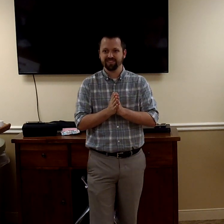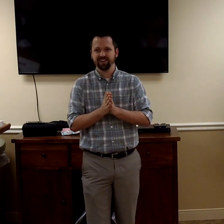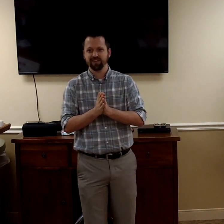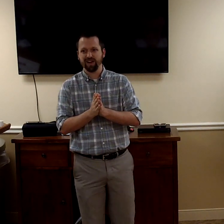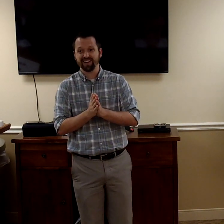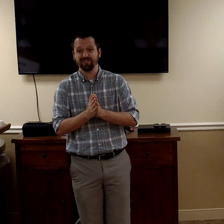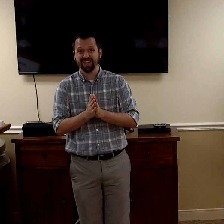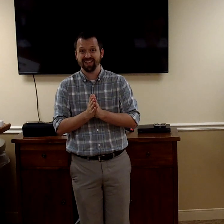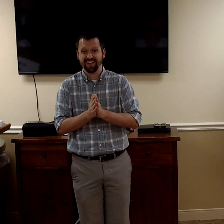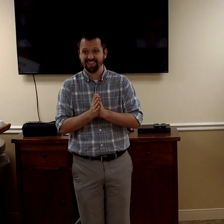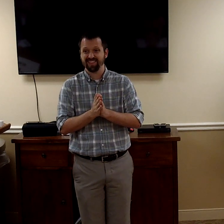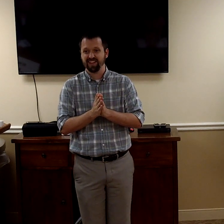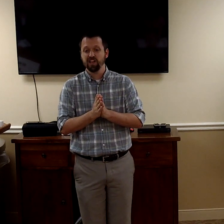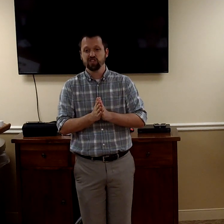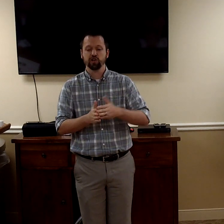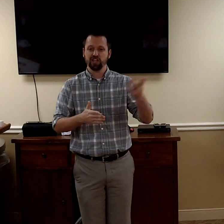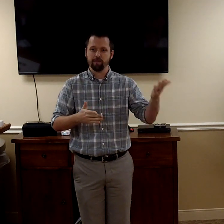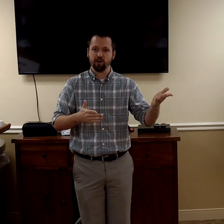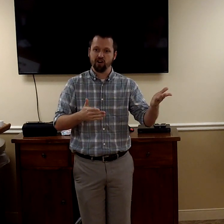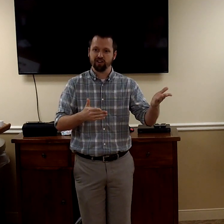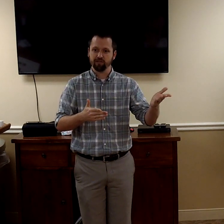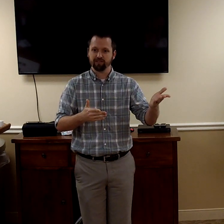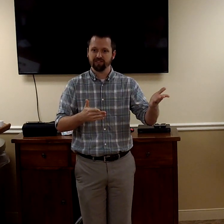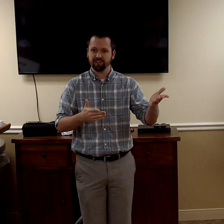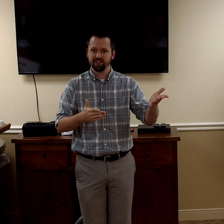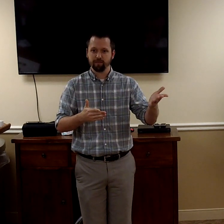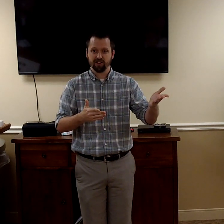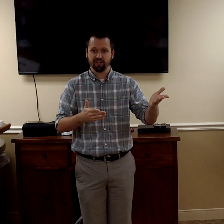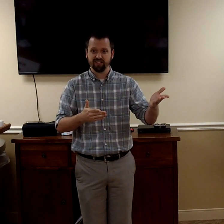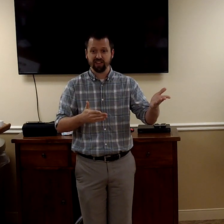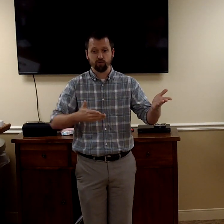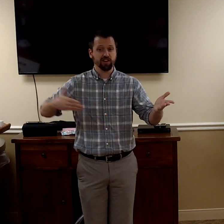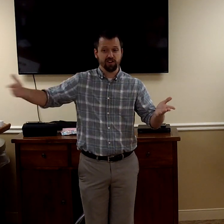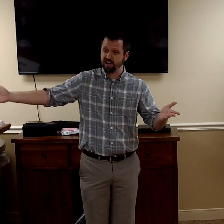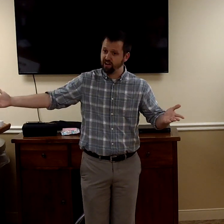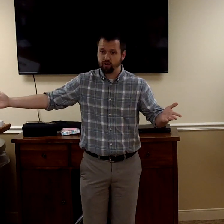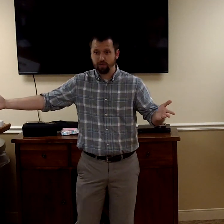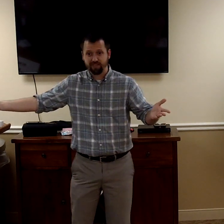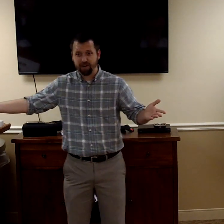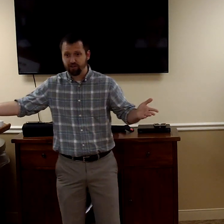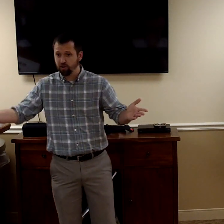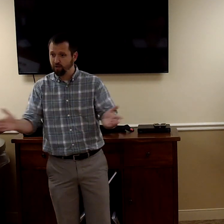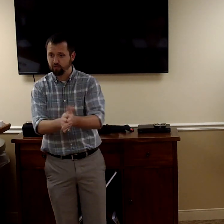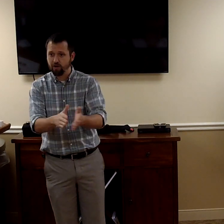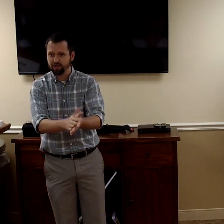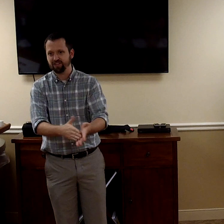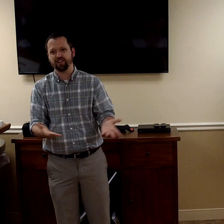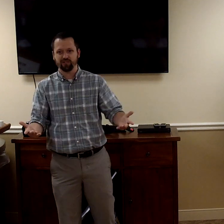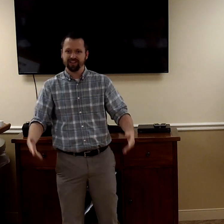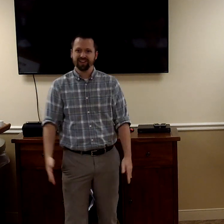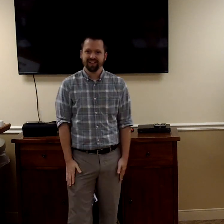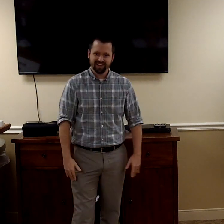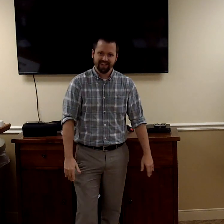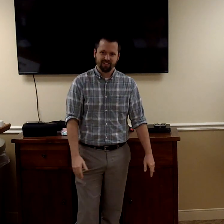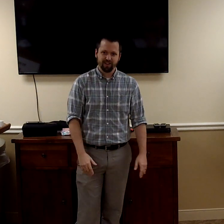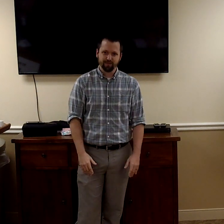he ragged me in class. He's like, so you take my daughter to the dance 1 year, and now you're going with some other girl. What's wrong with you? He had a lot of fun